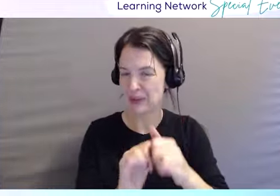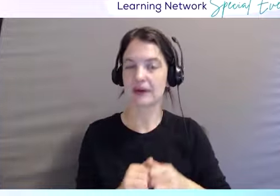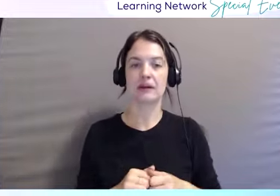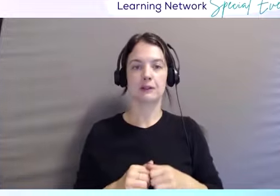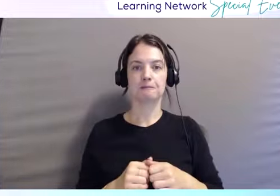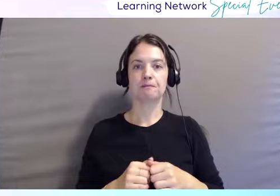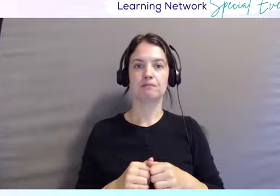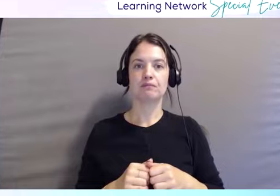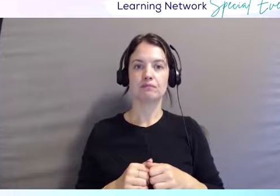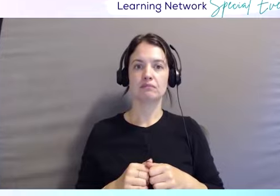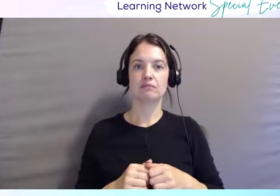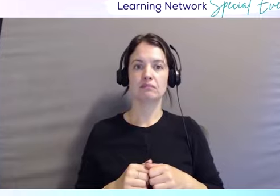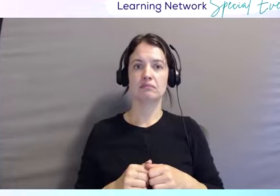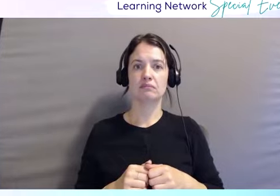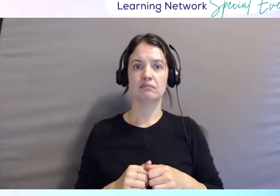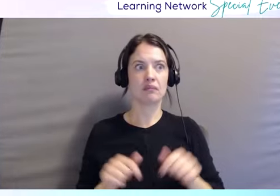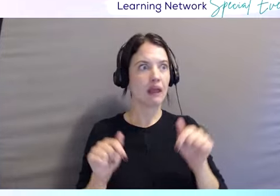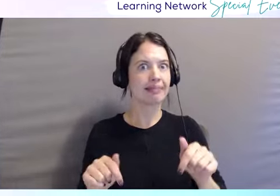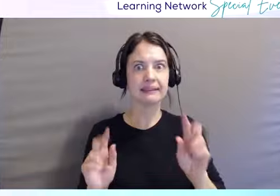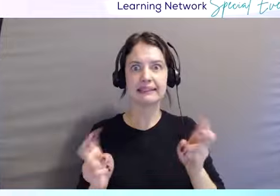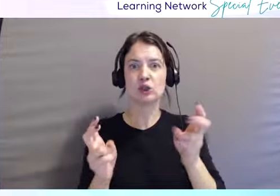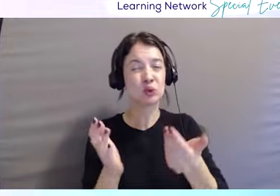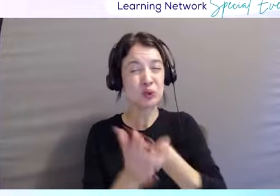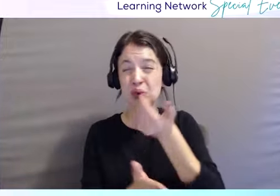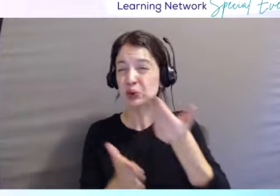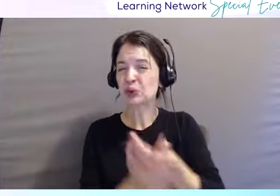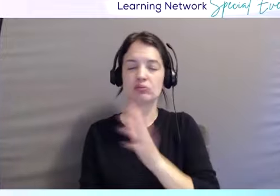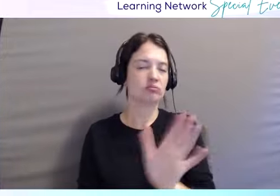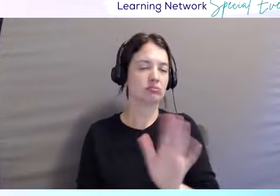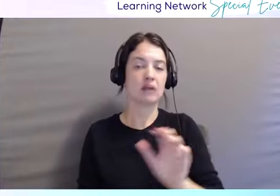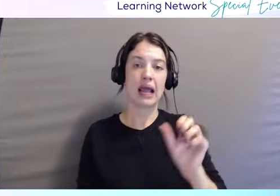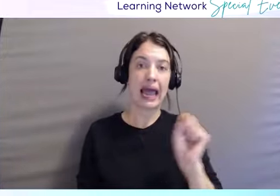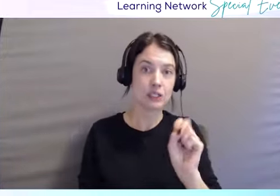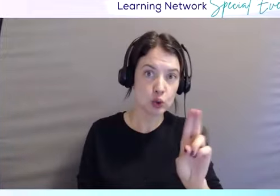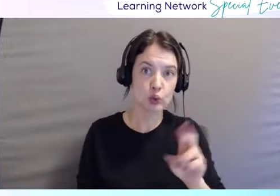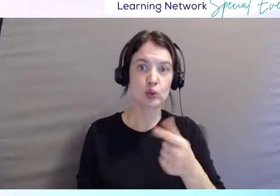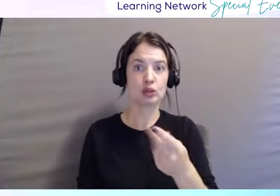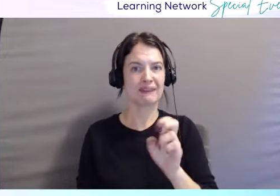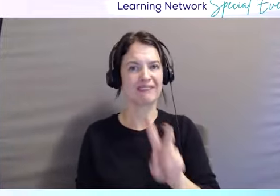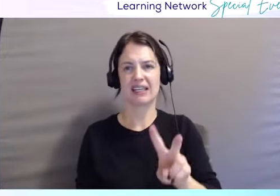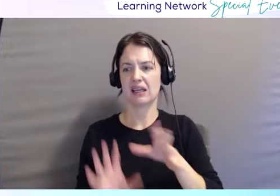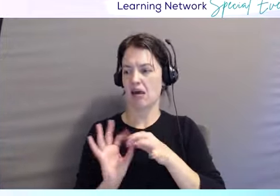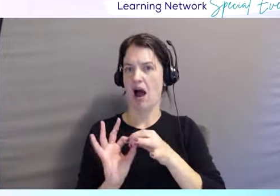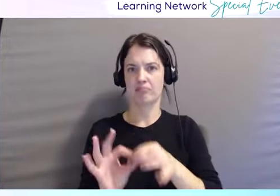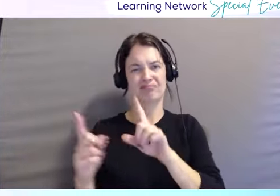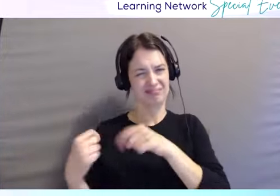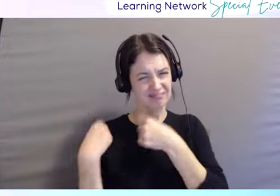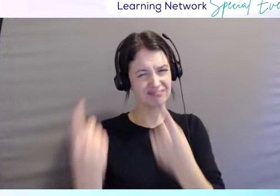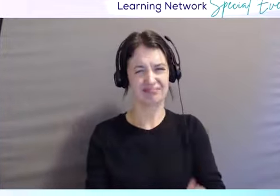new issue. We've known about this major overlap for decades, centuries, in fact, and we have made some attempts